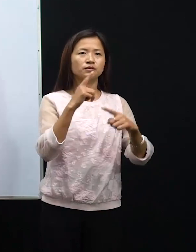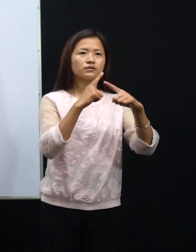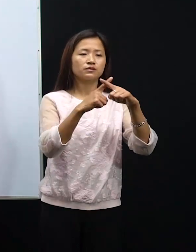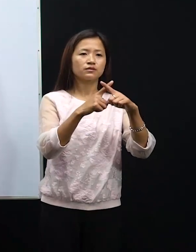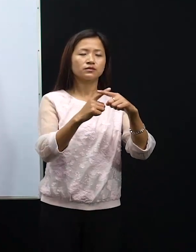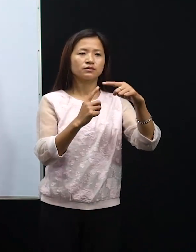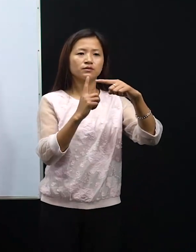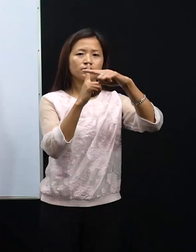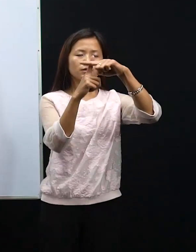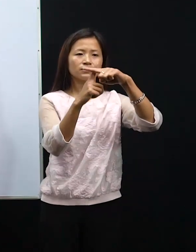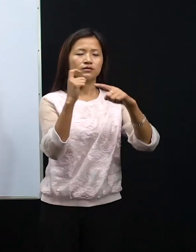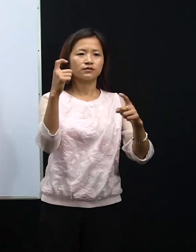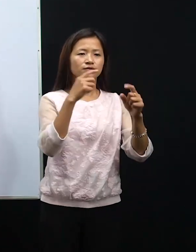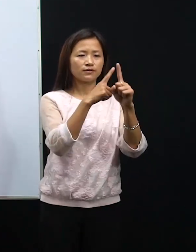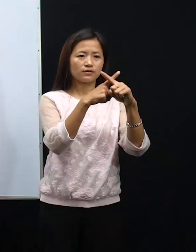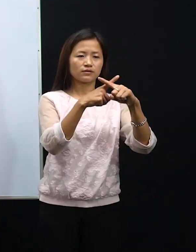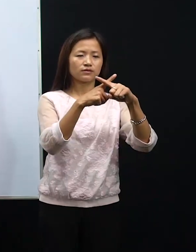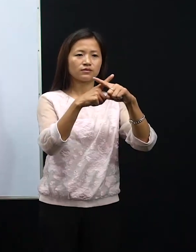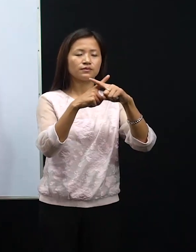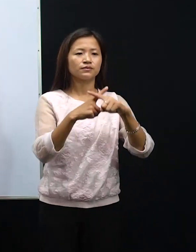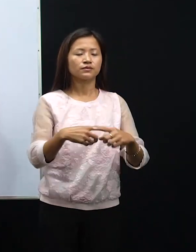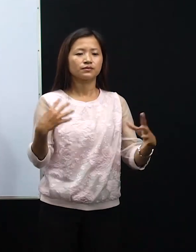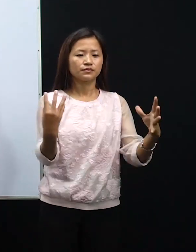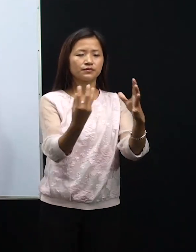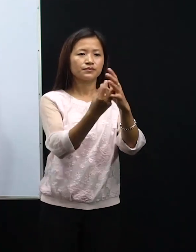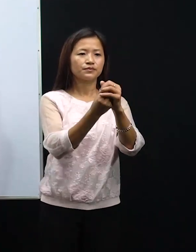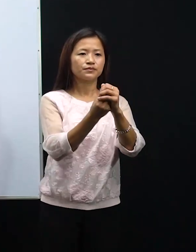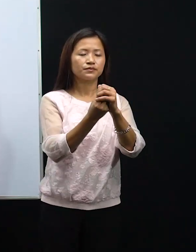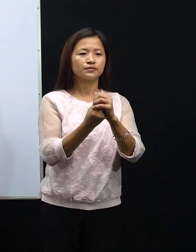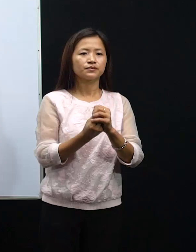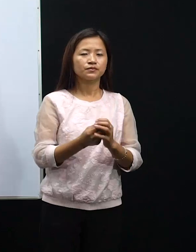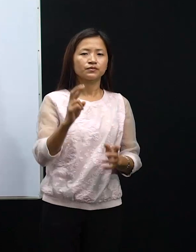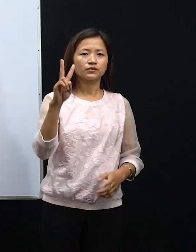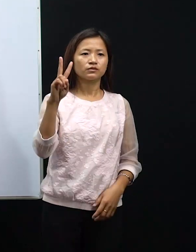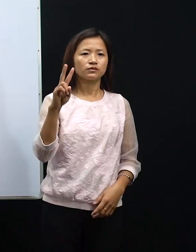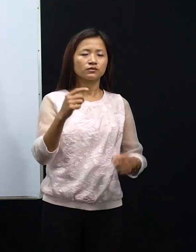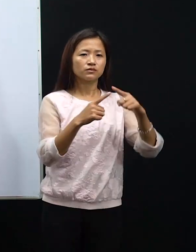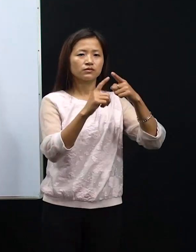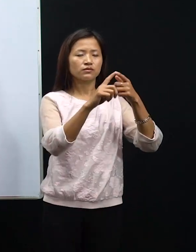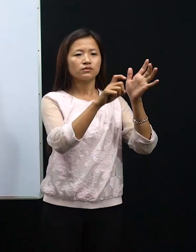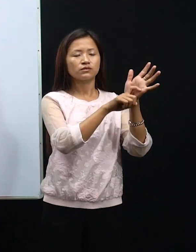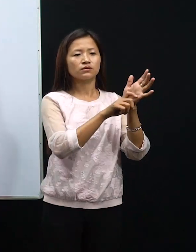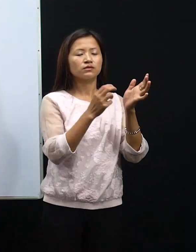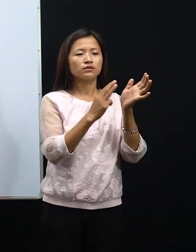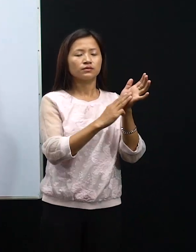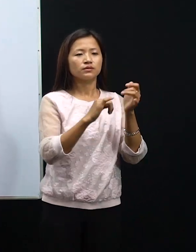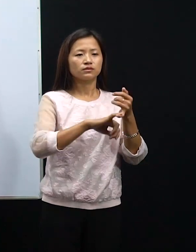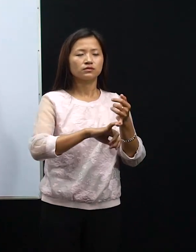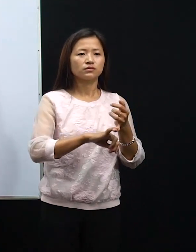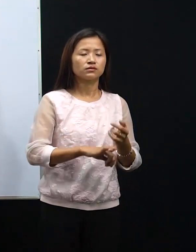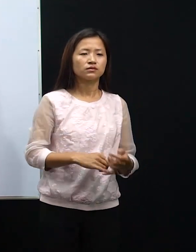7x. Now we can add these two terms very easily because in the